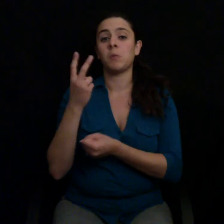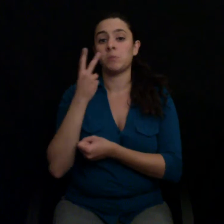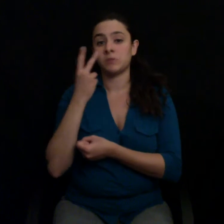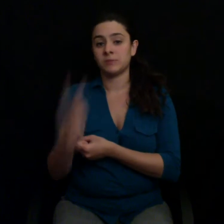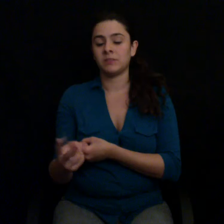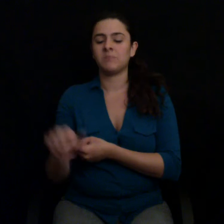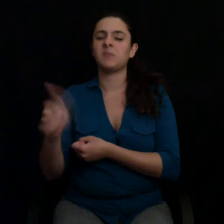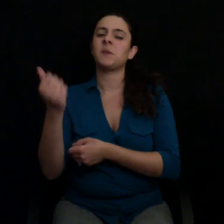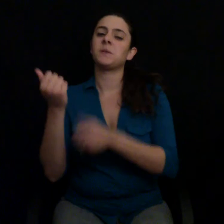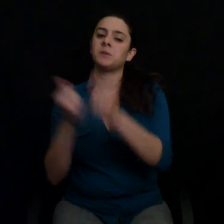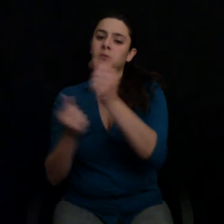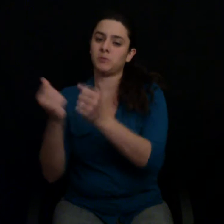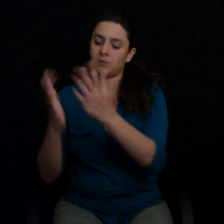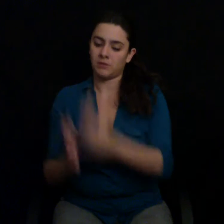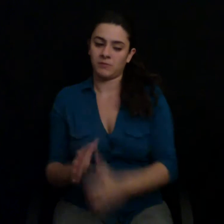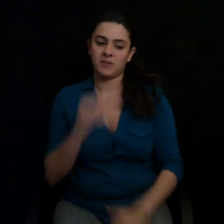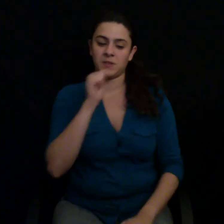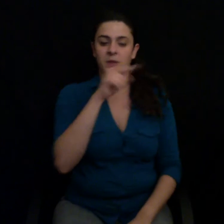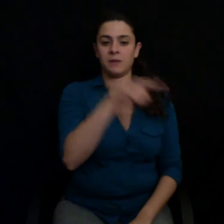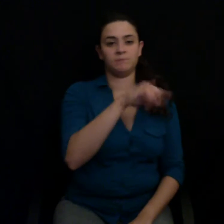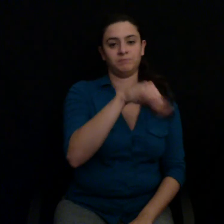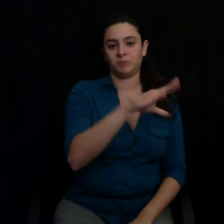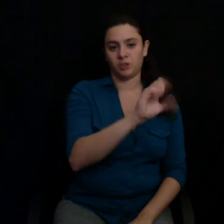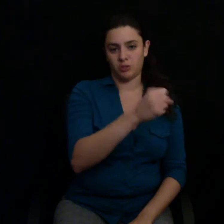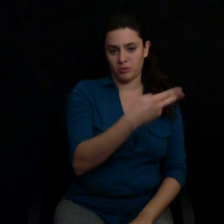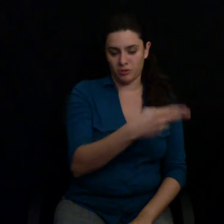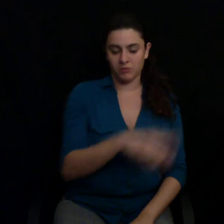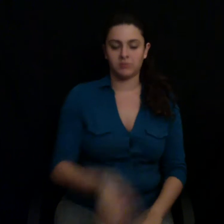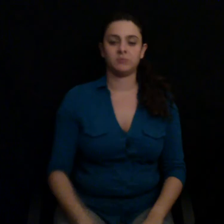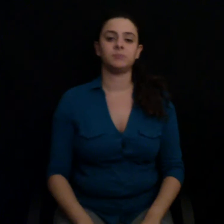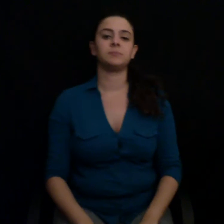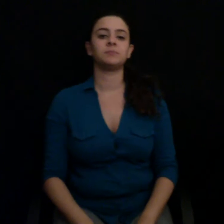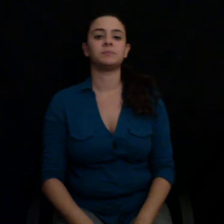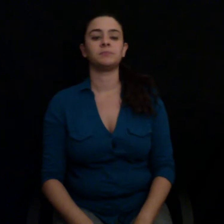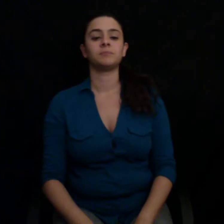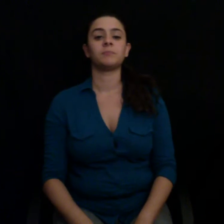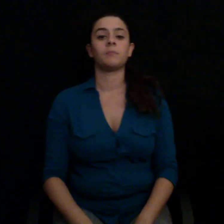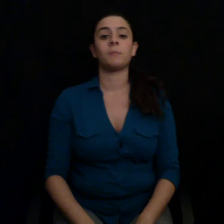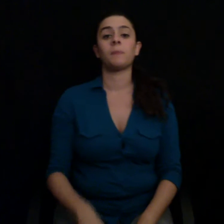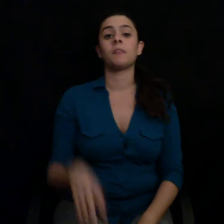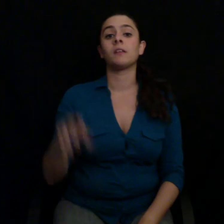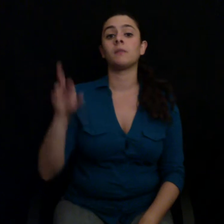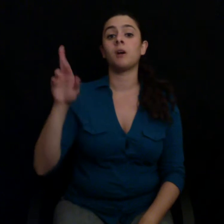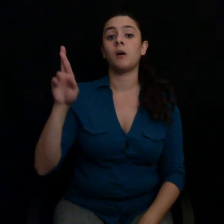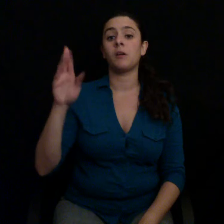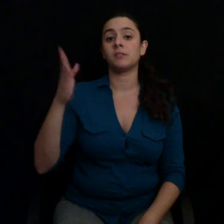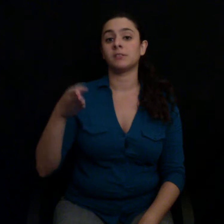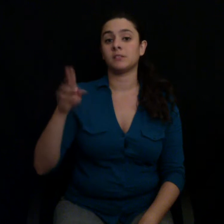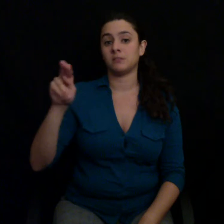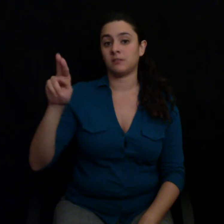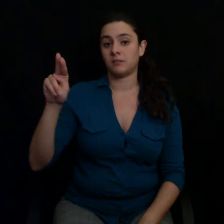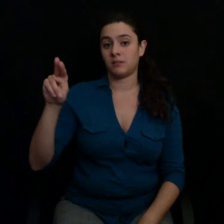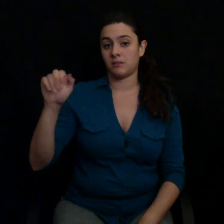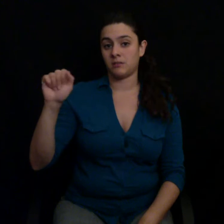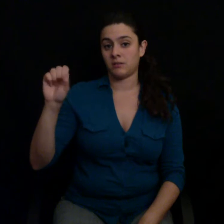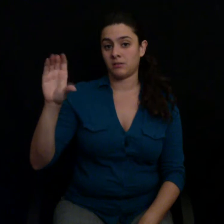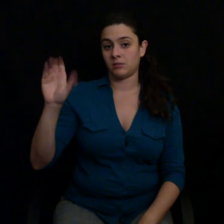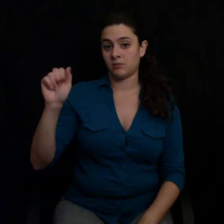the wheel. You should join in and partake in the discussion on r/NASCAR. That's where I learned about the news. And if you haven't already, listen